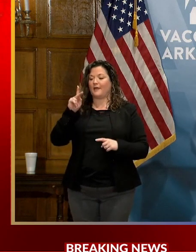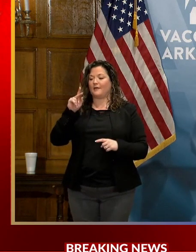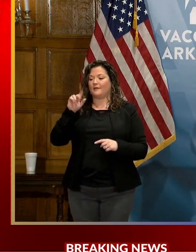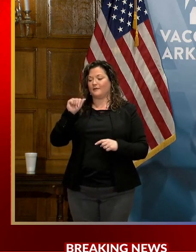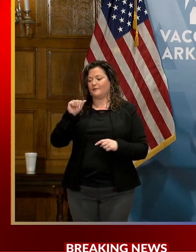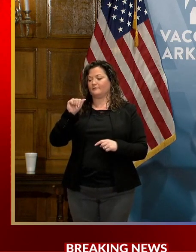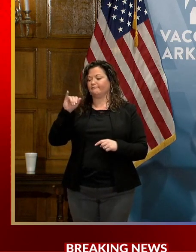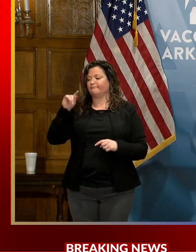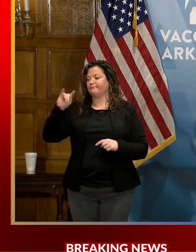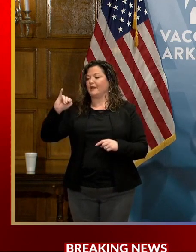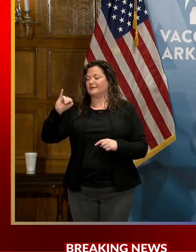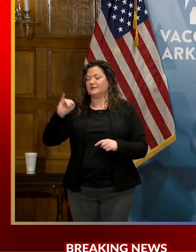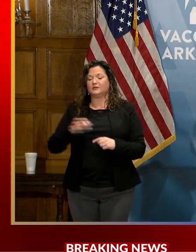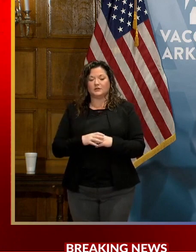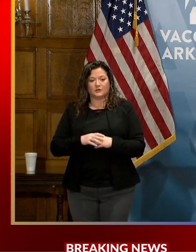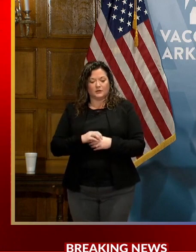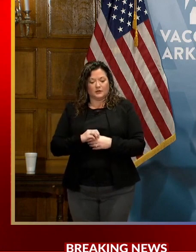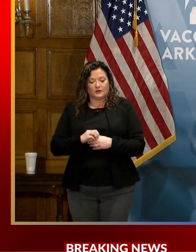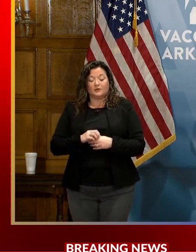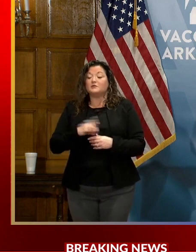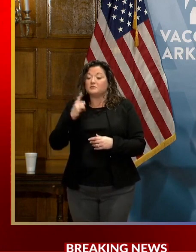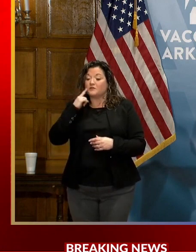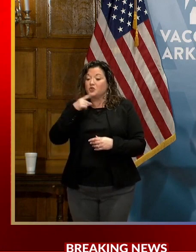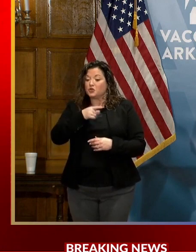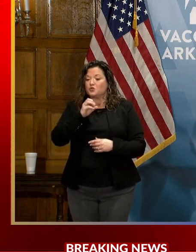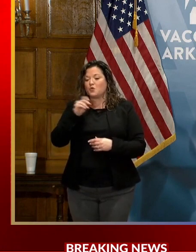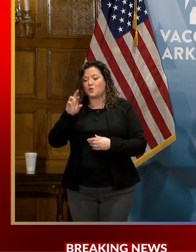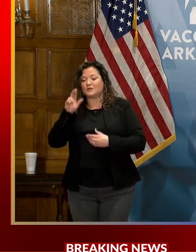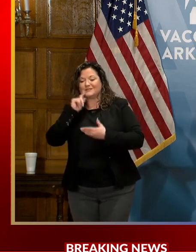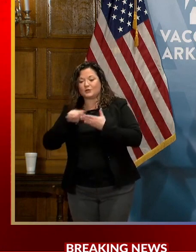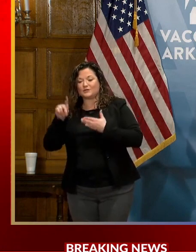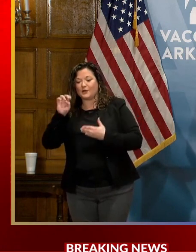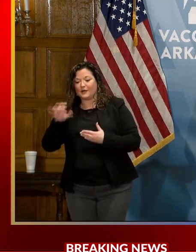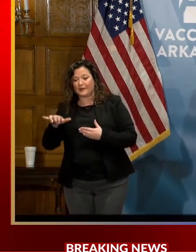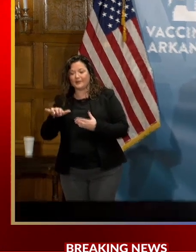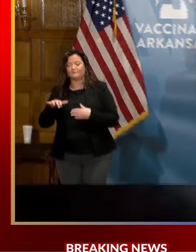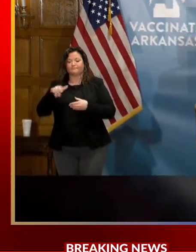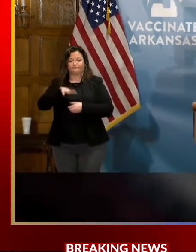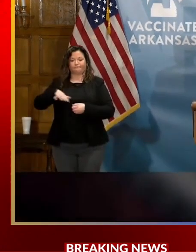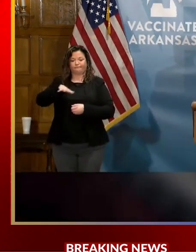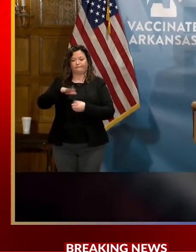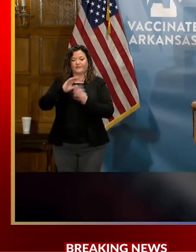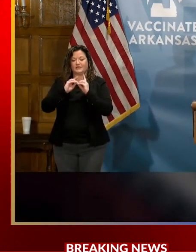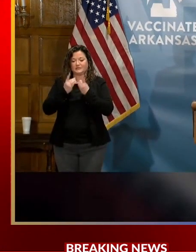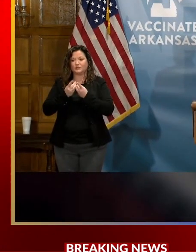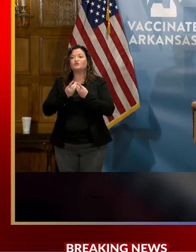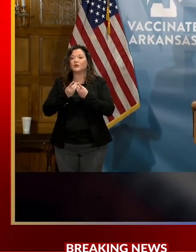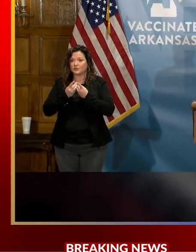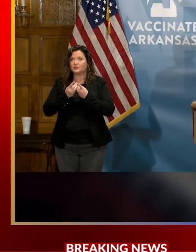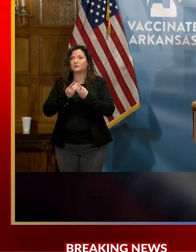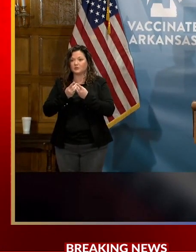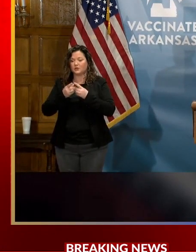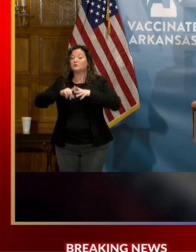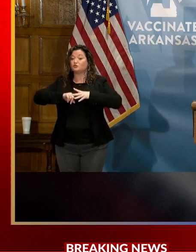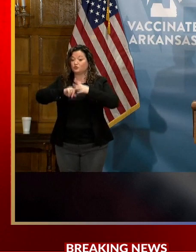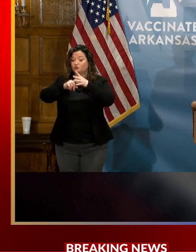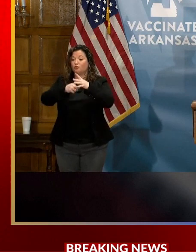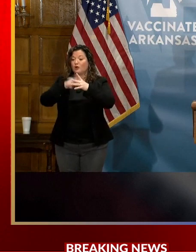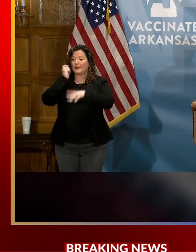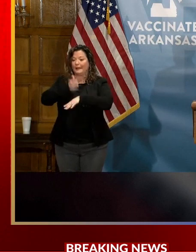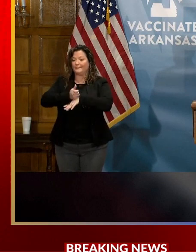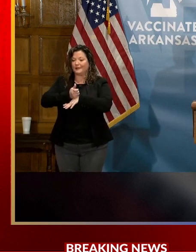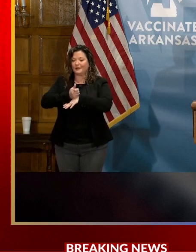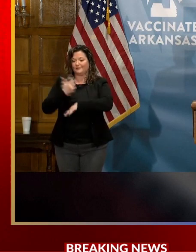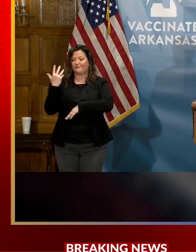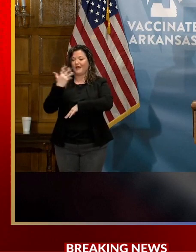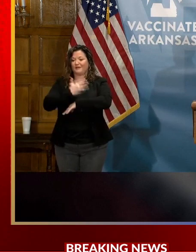may be a question for you or Secretary Key. The districts around here and across the state have started to implement the